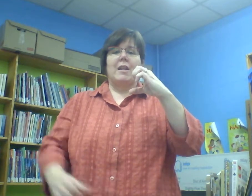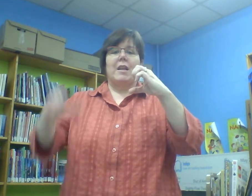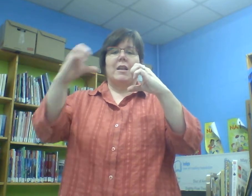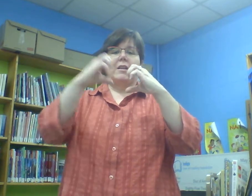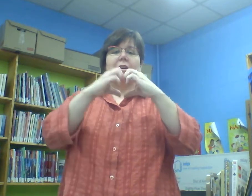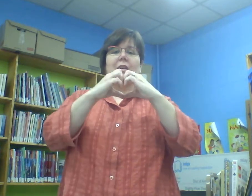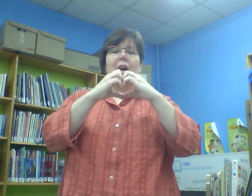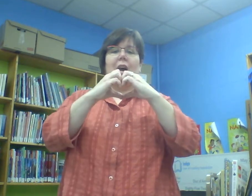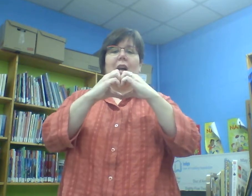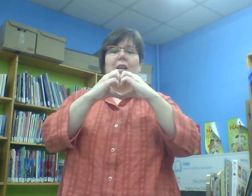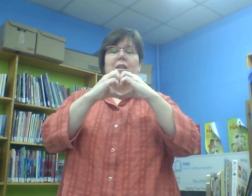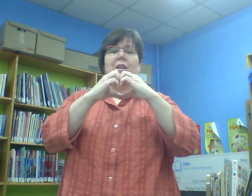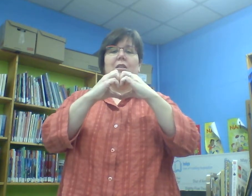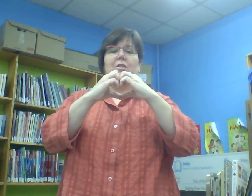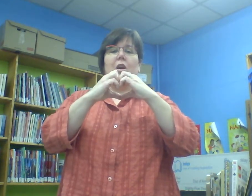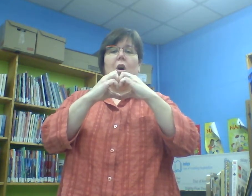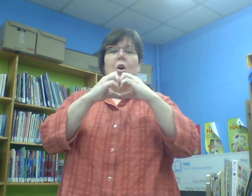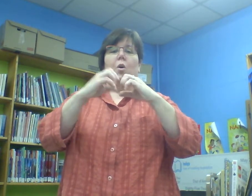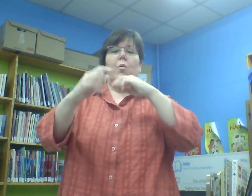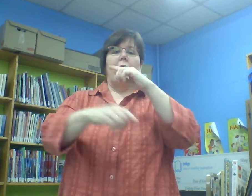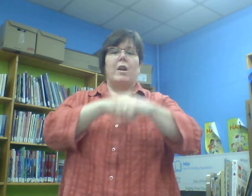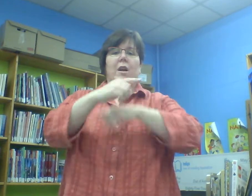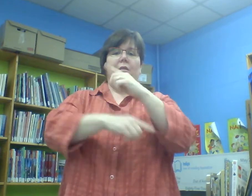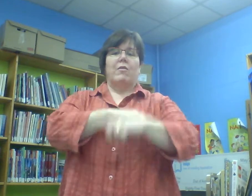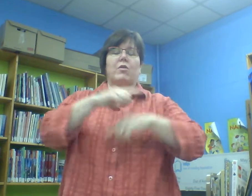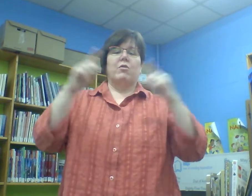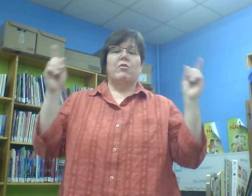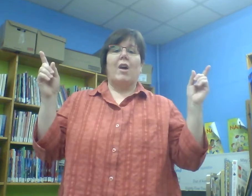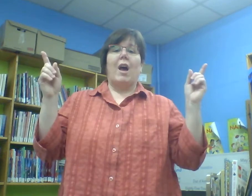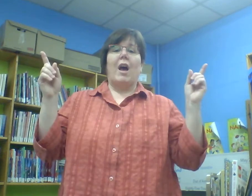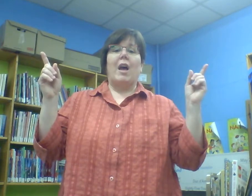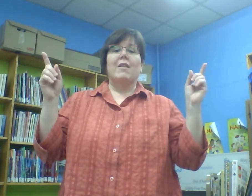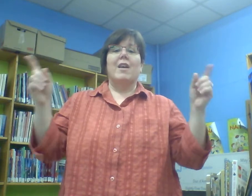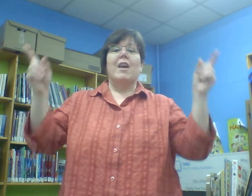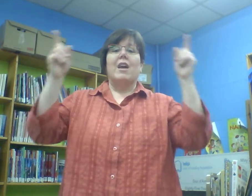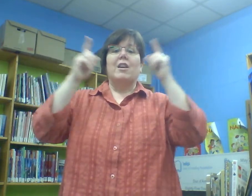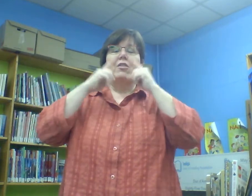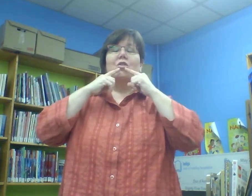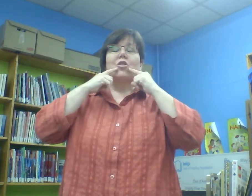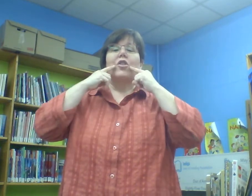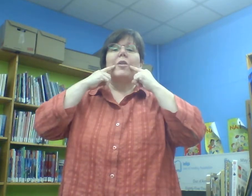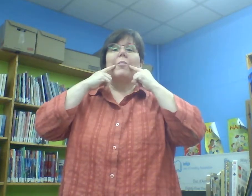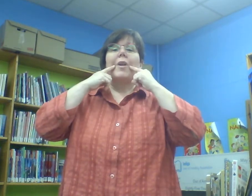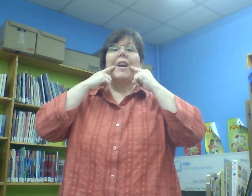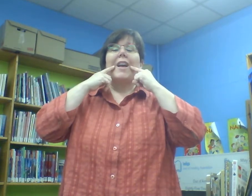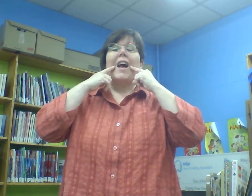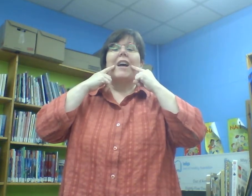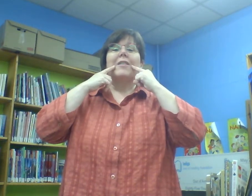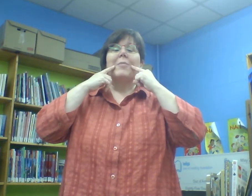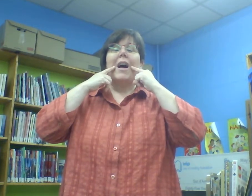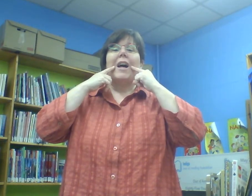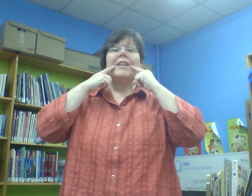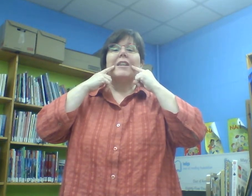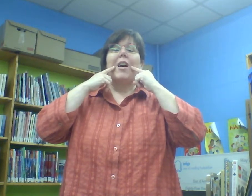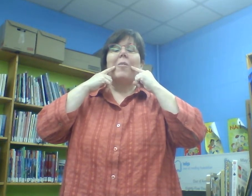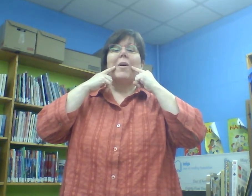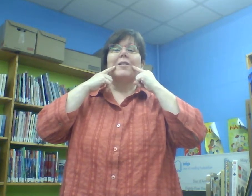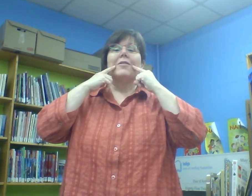Kindness, kindness, oh, whenever you try this, you could bring a smile to someone's